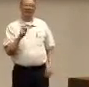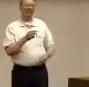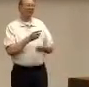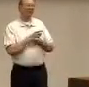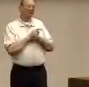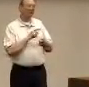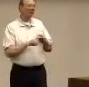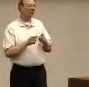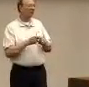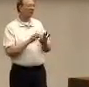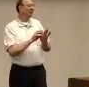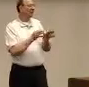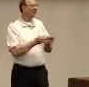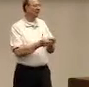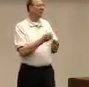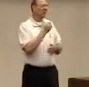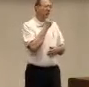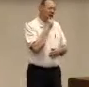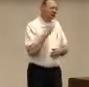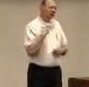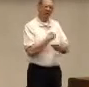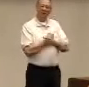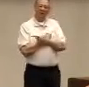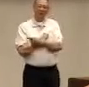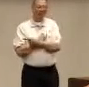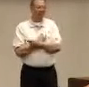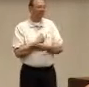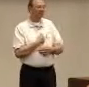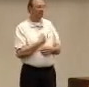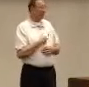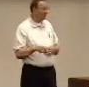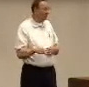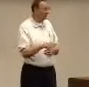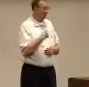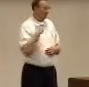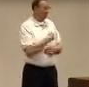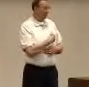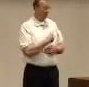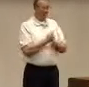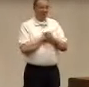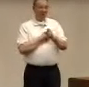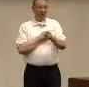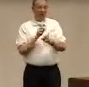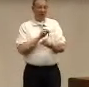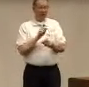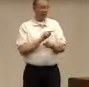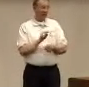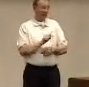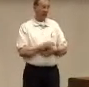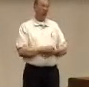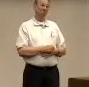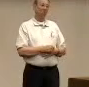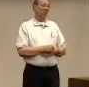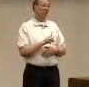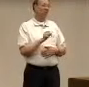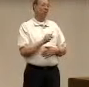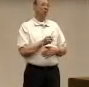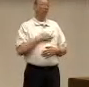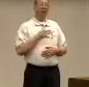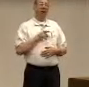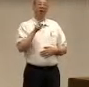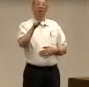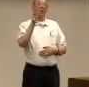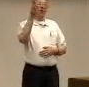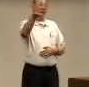Thank you, Justin. Justin's a dear friend. His family is very precious to us. Those of us who love New